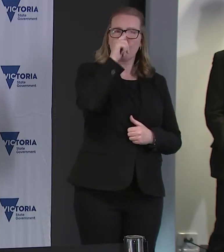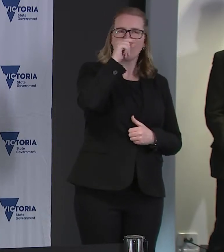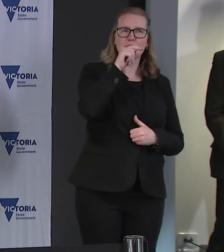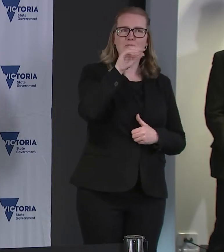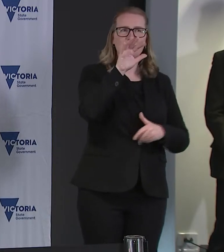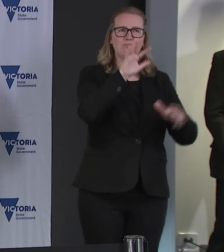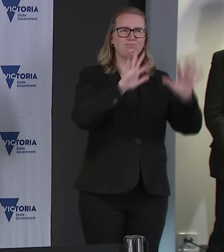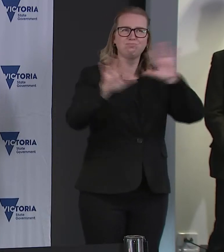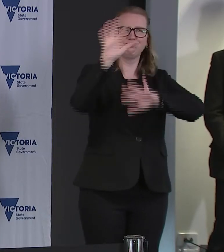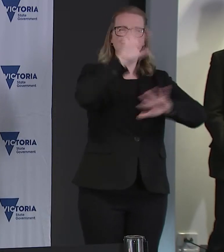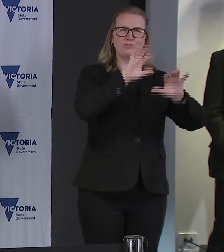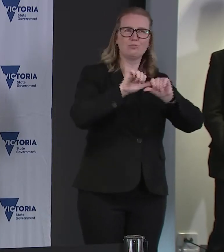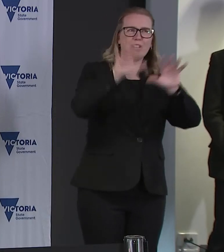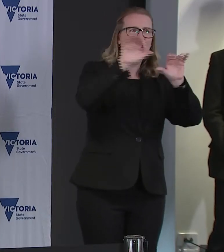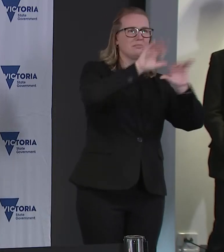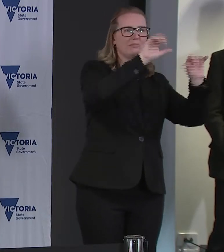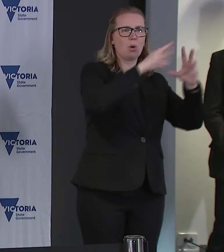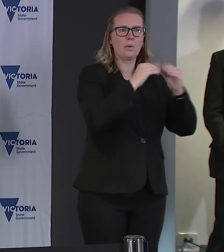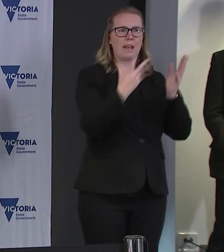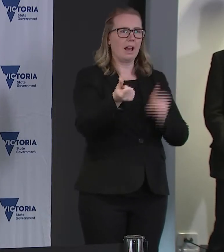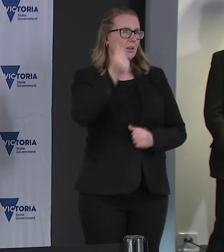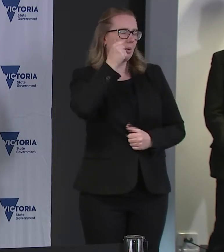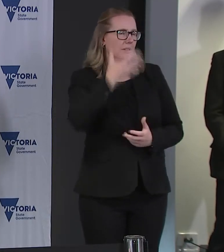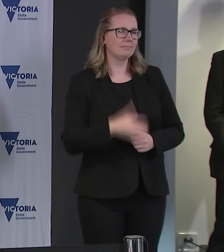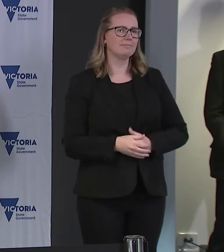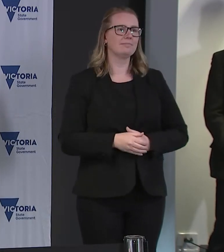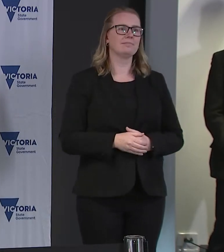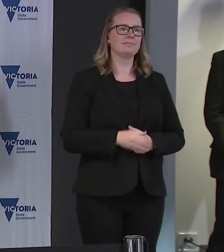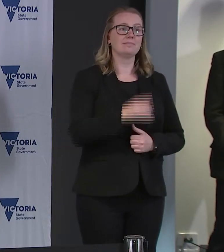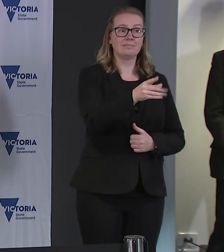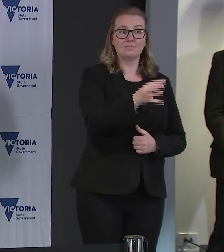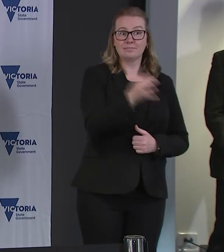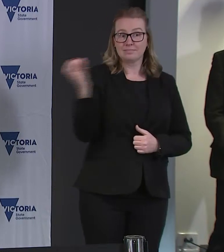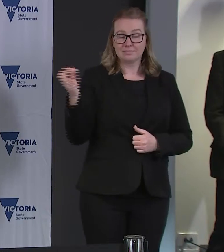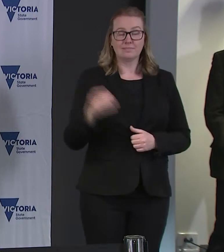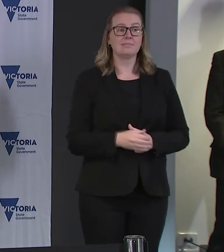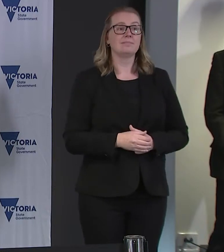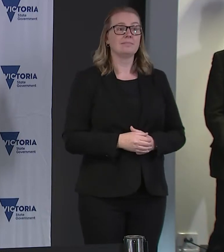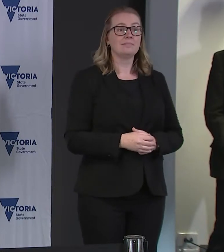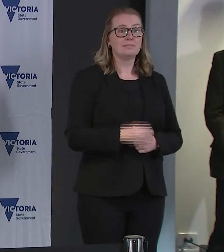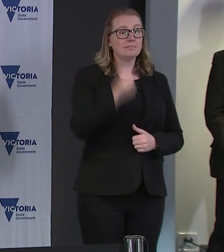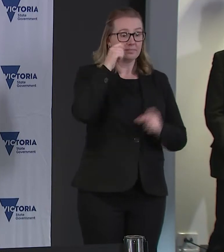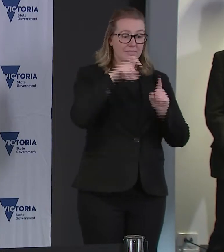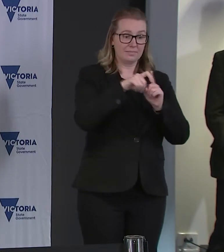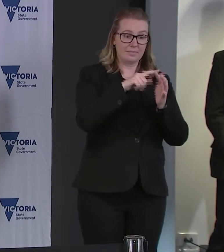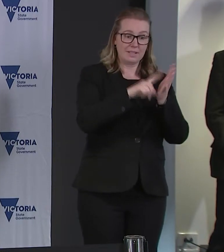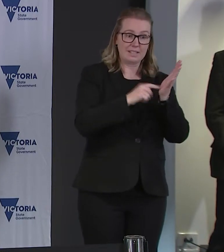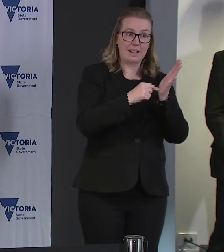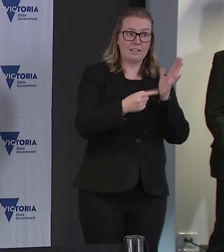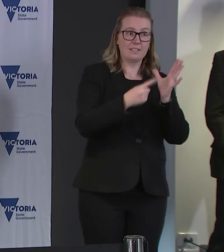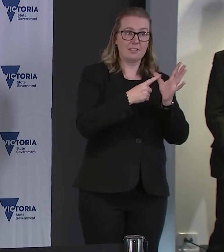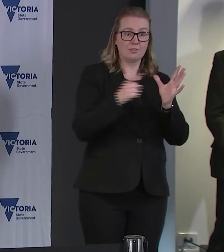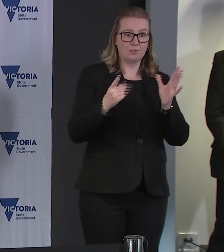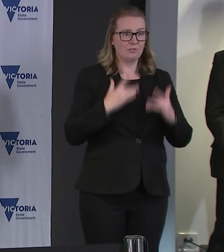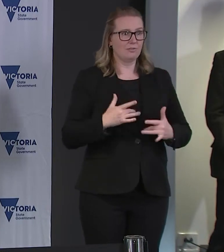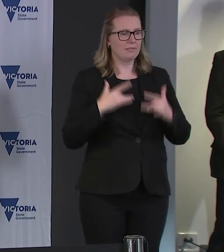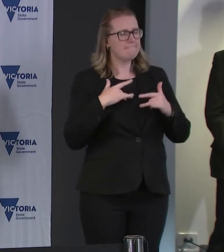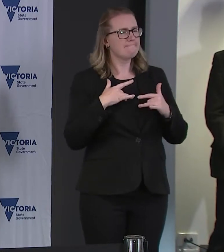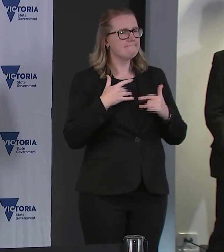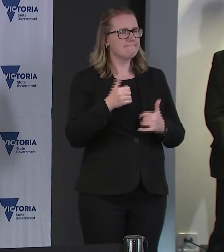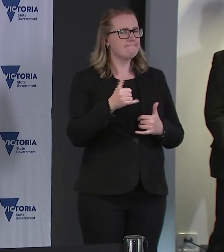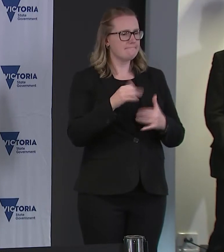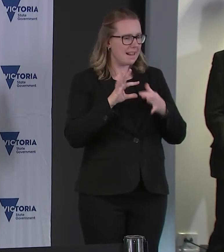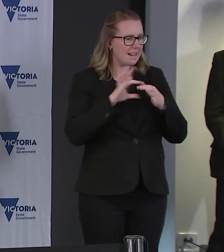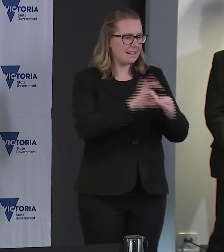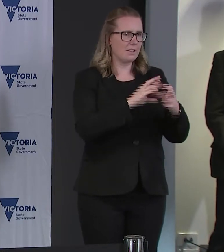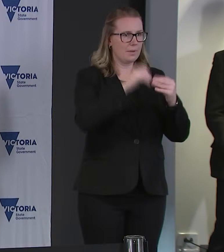period of time without detecting it in hospitals. You said that your strongest hypothesis was that the Delta variant leaked out of hotel